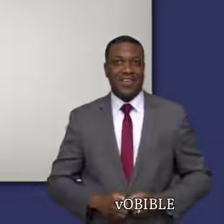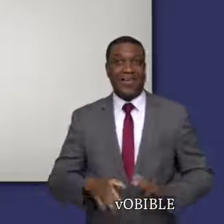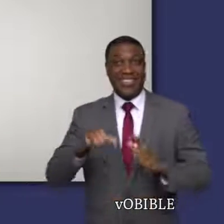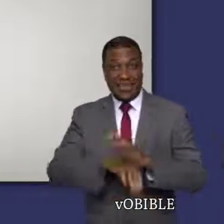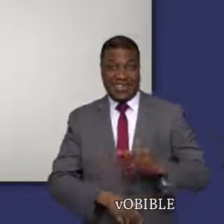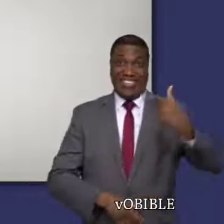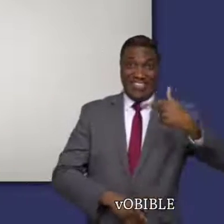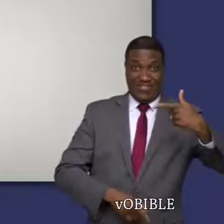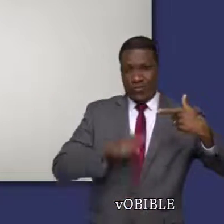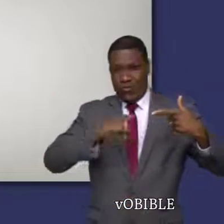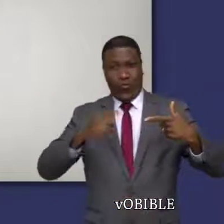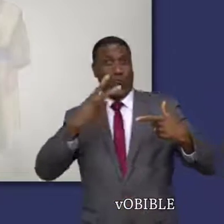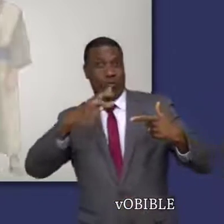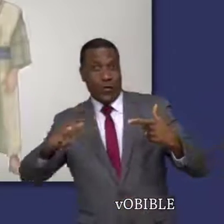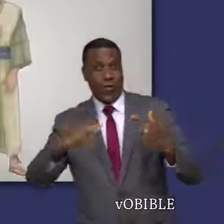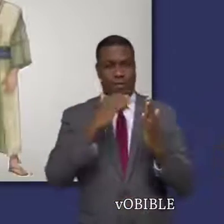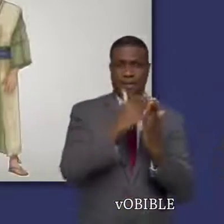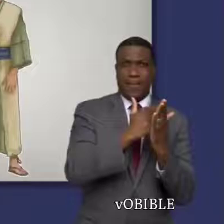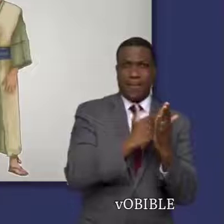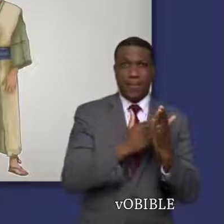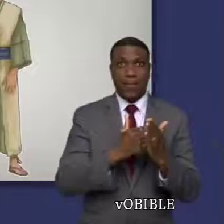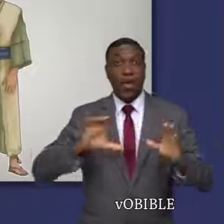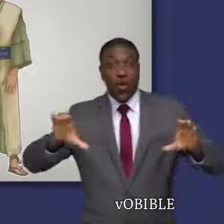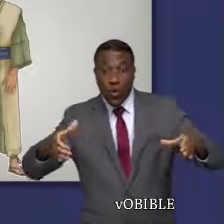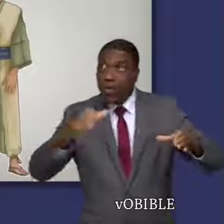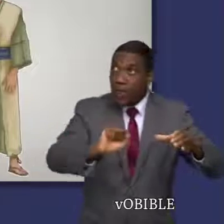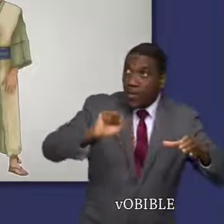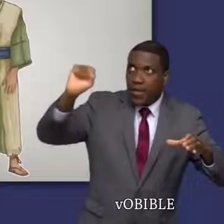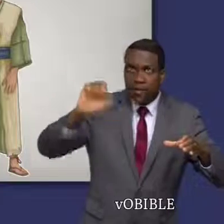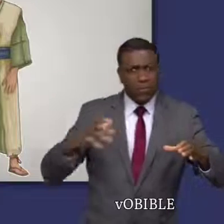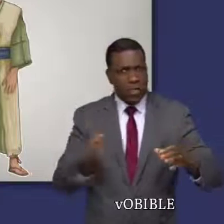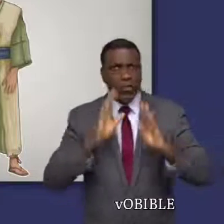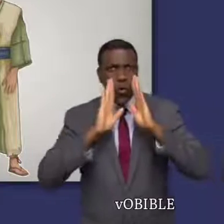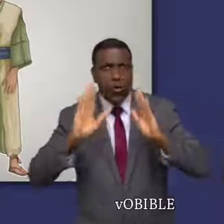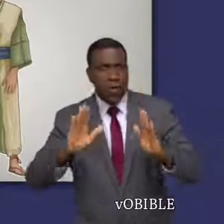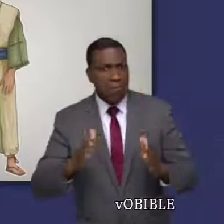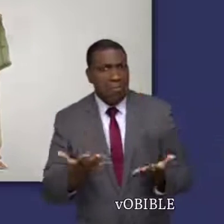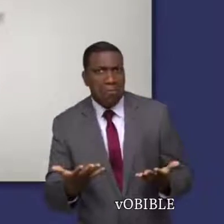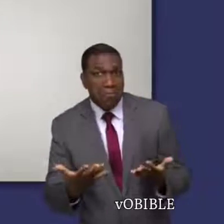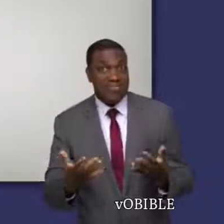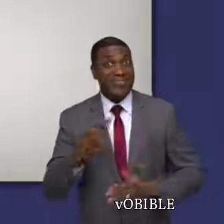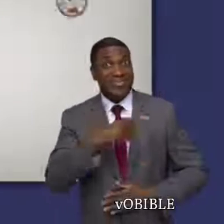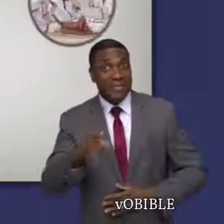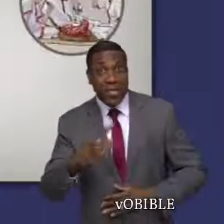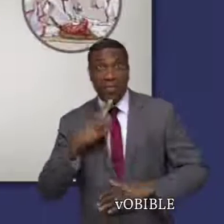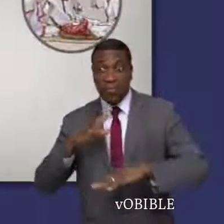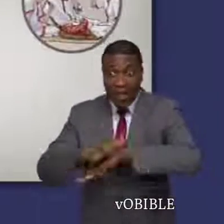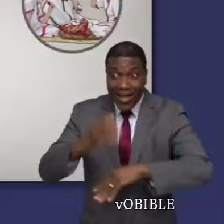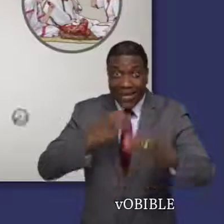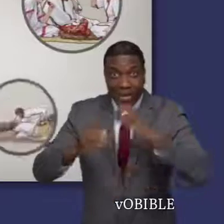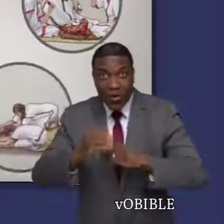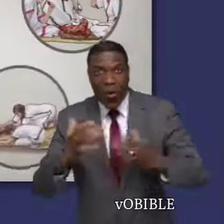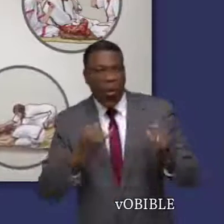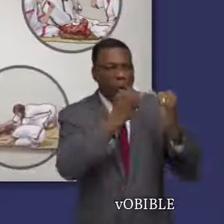Chapters 17 to 20 contain laws on holy conduct. For example, God's people must not eat blood